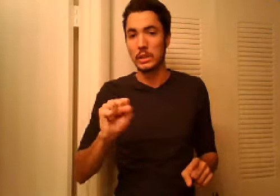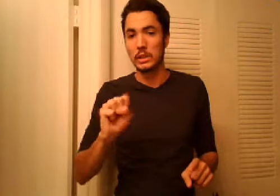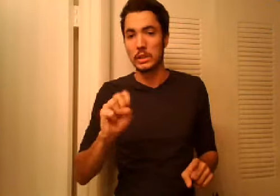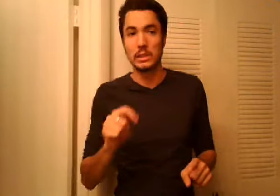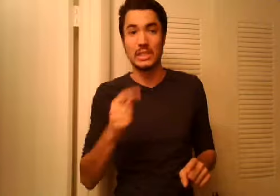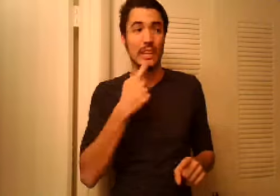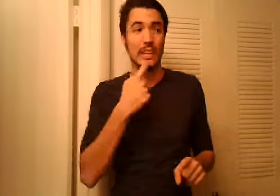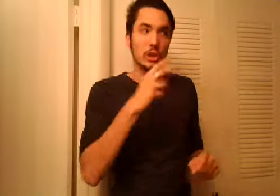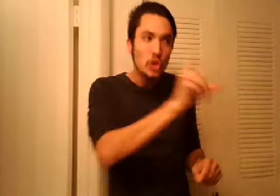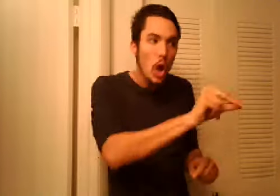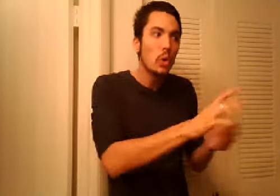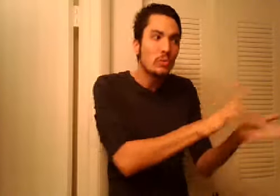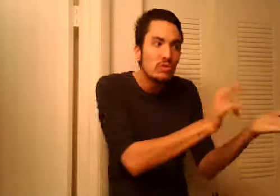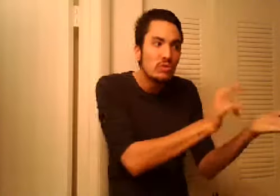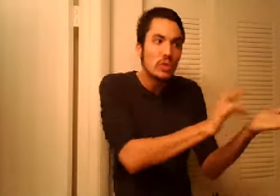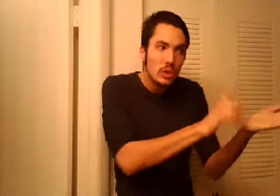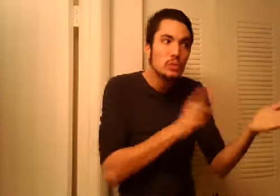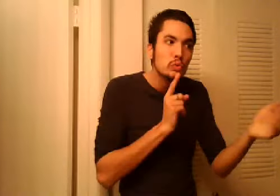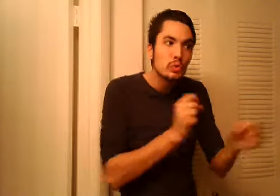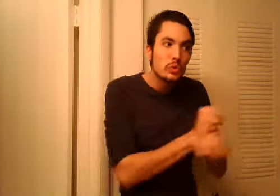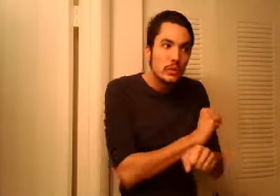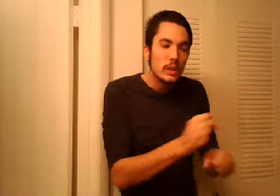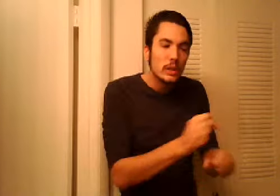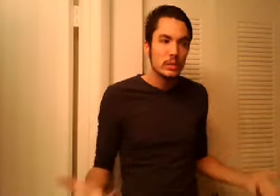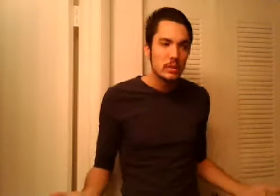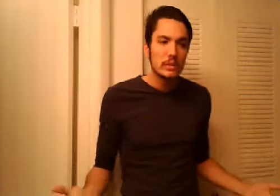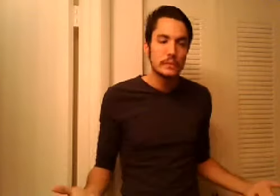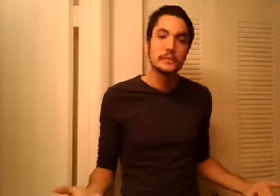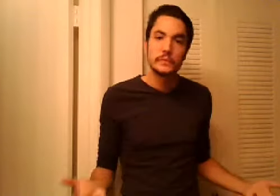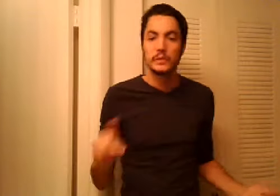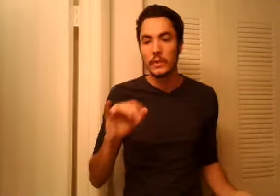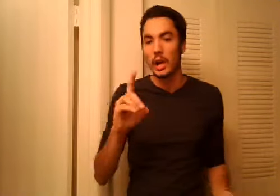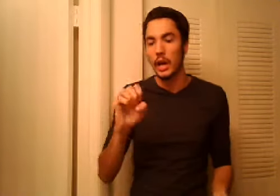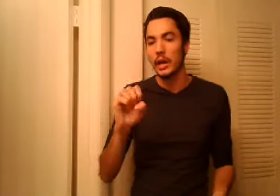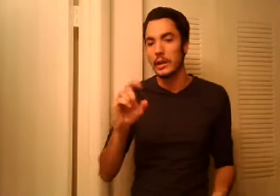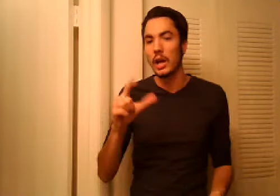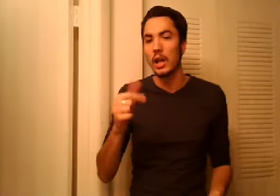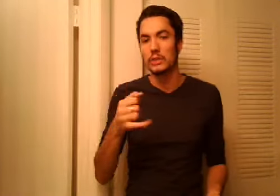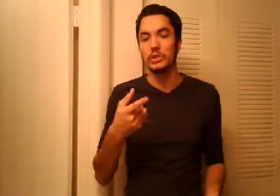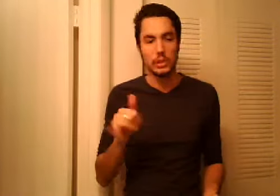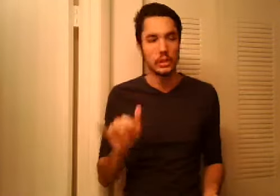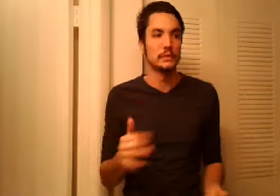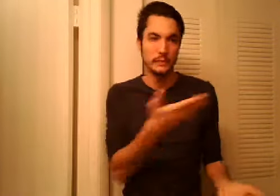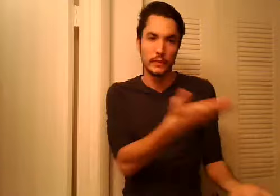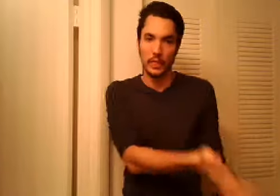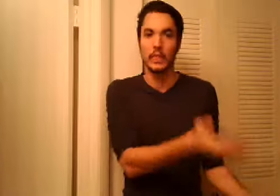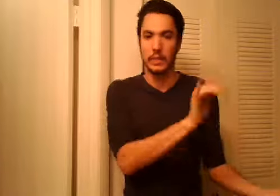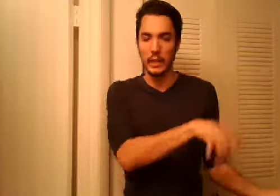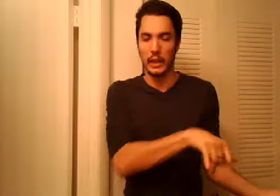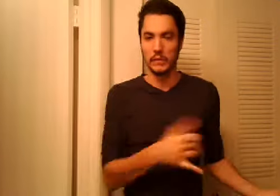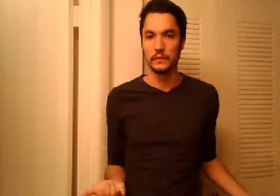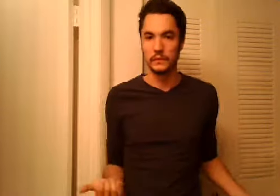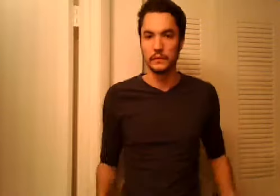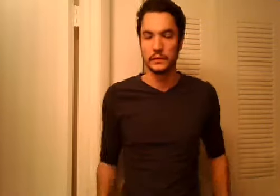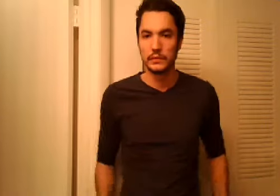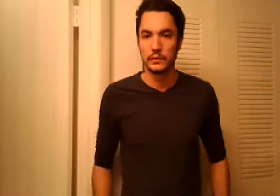Right? And that's how ideology works, right? Ideology represents a particular image, right? So we have a cultural image of